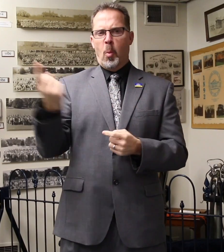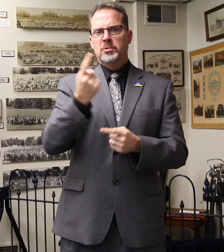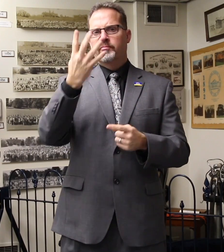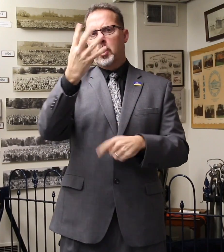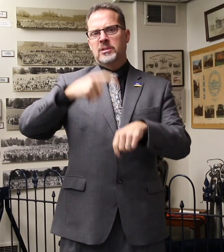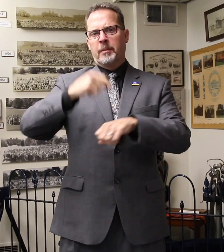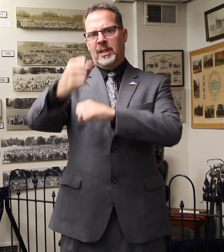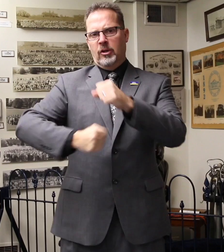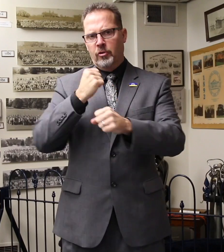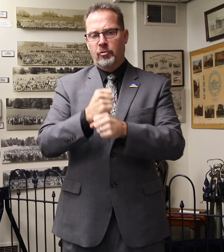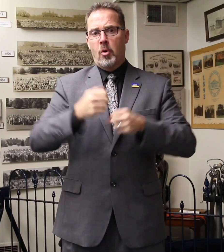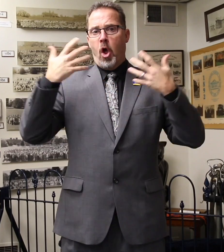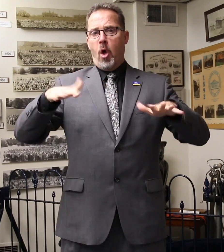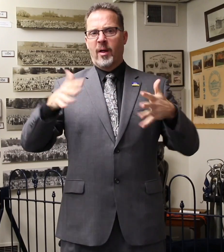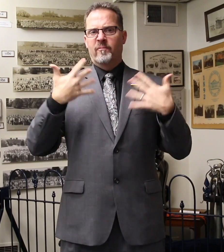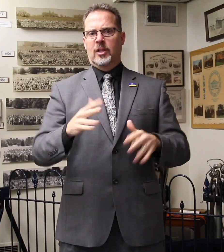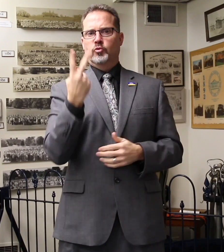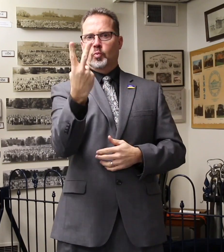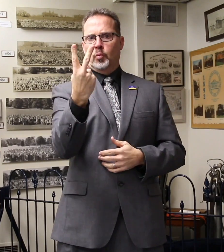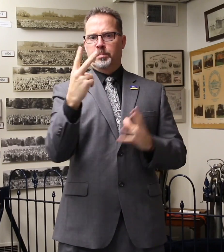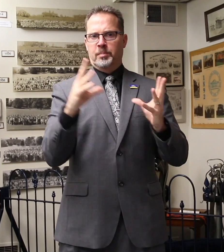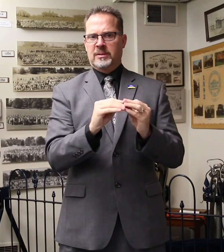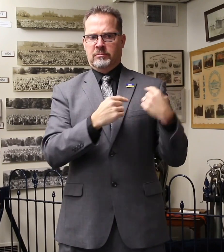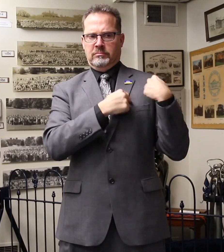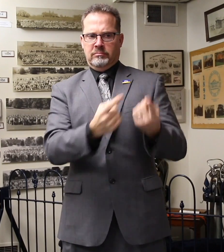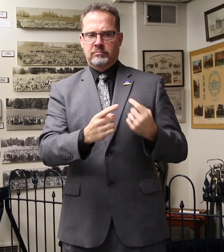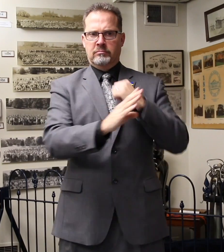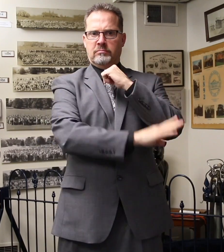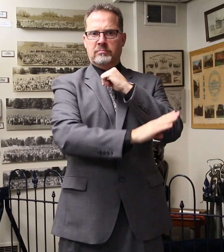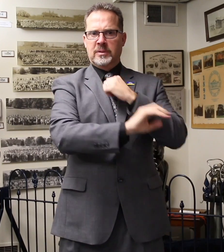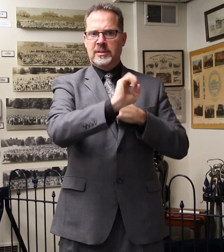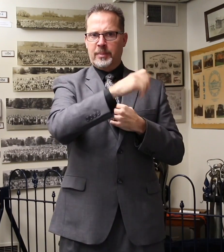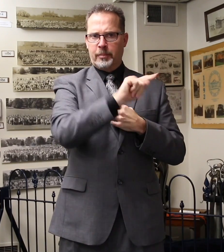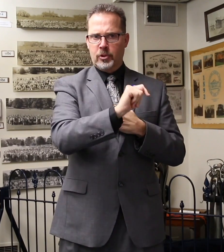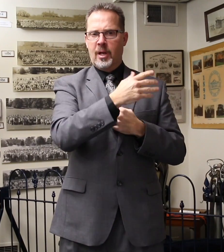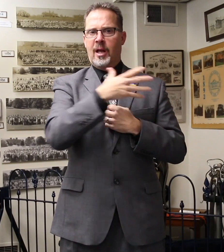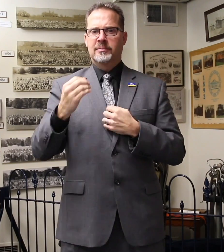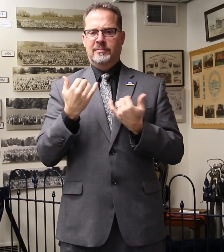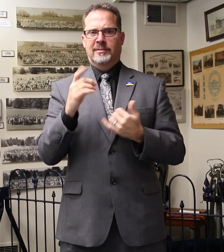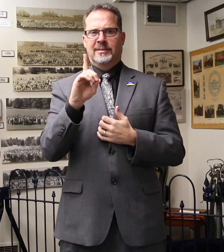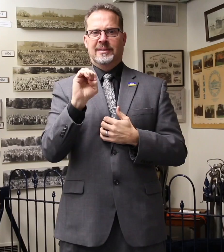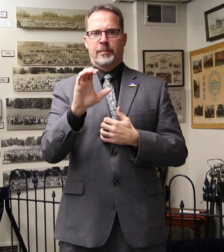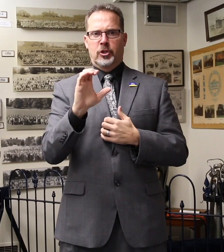We do always have 4 board meetings during the year and have already had the first 2 for this year in September and in